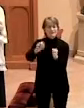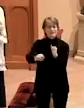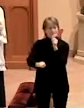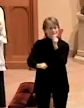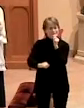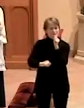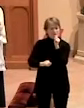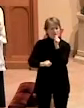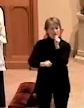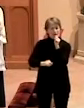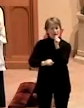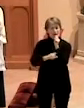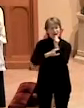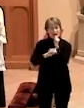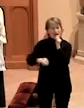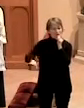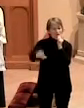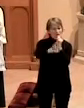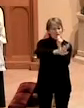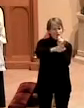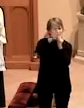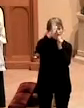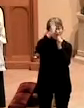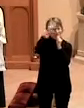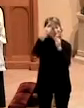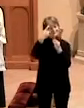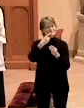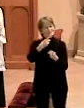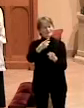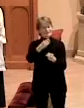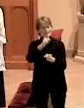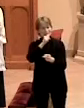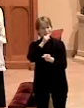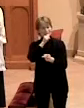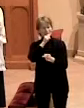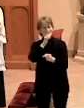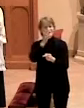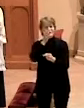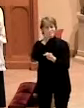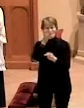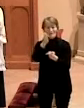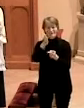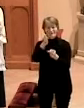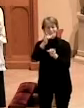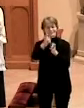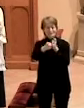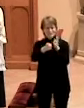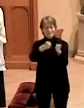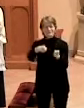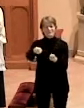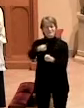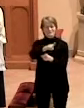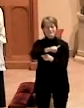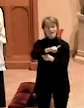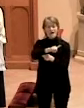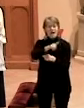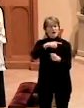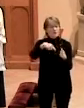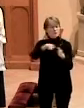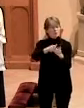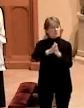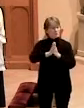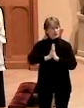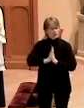secret. And your Father, who sees in secret, will repay you. When you